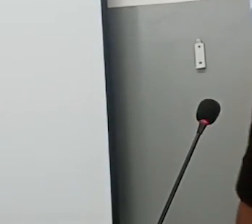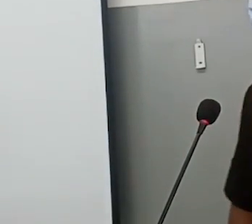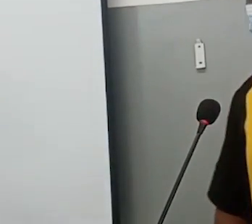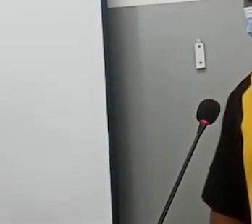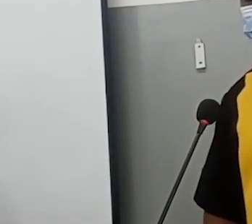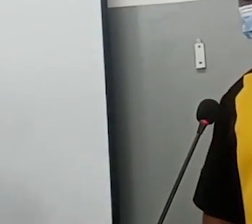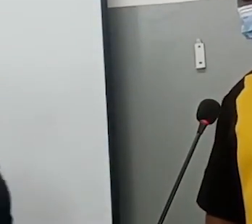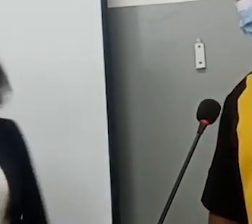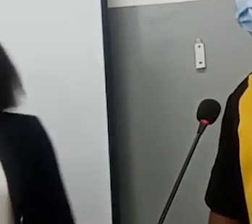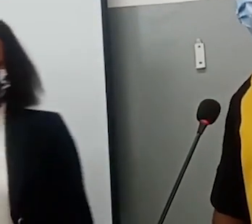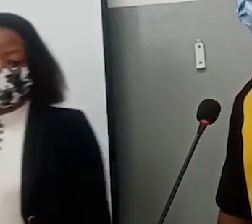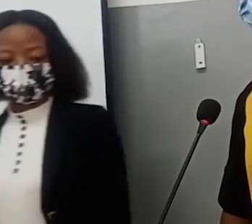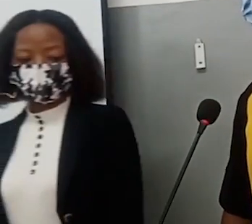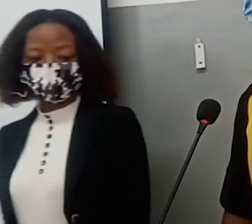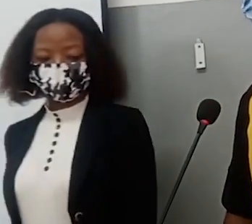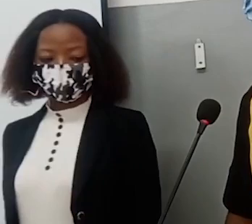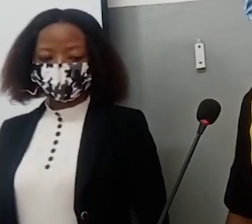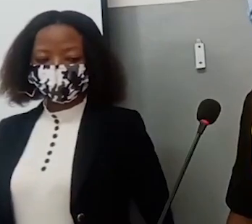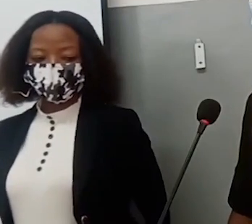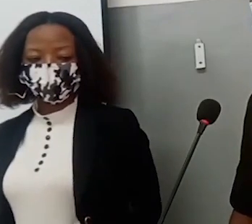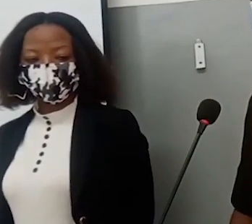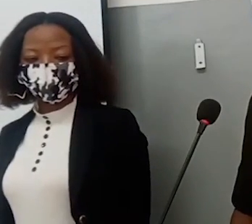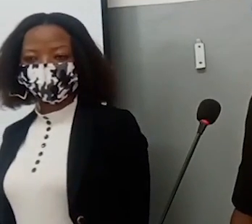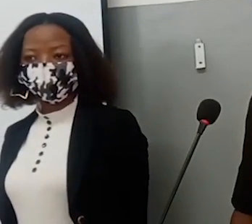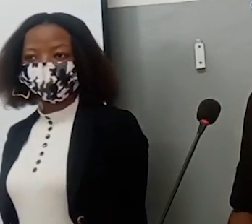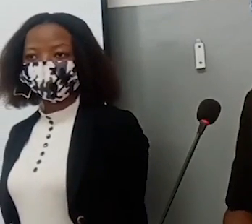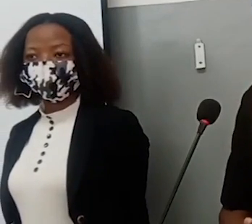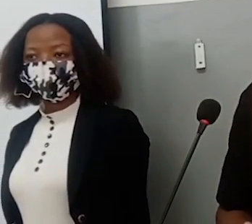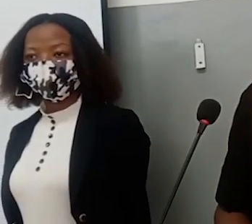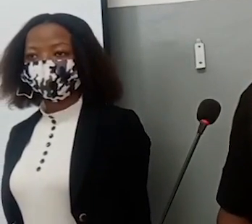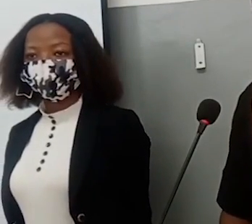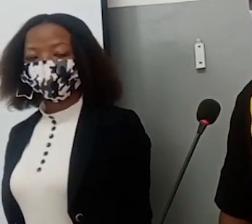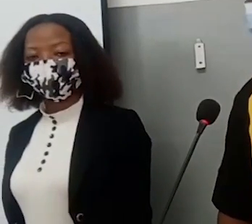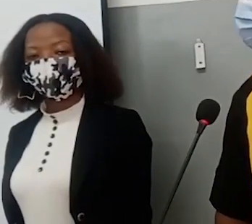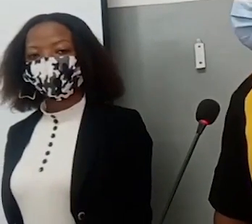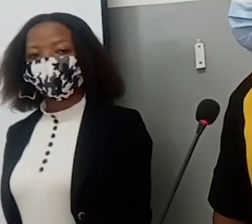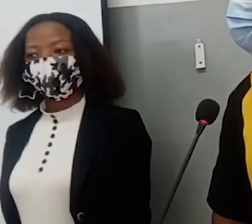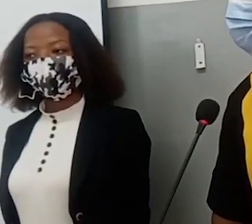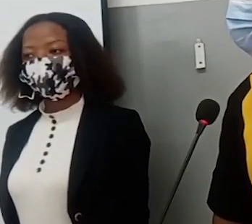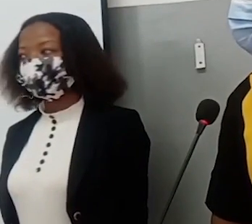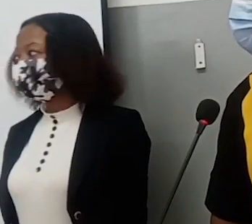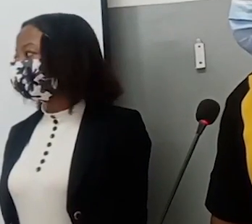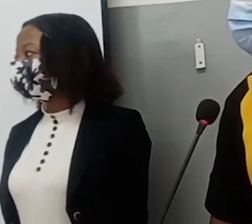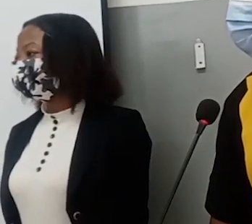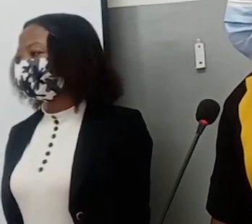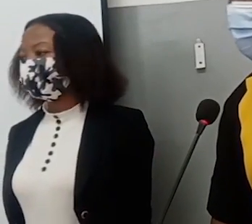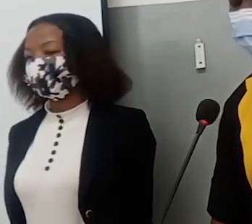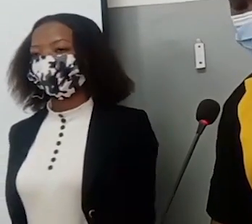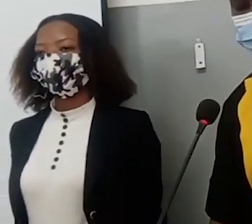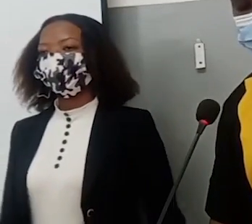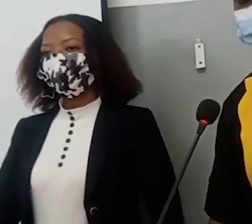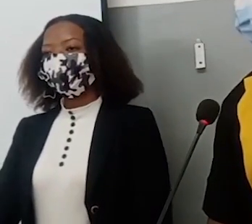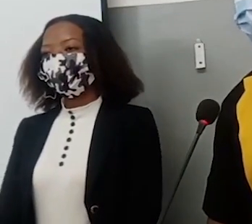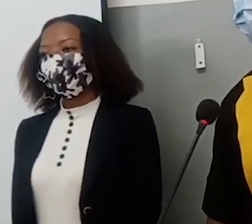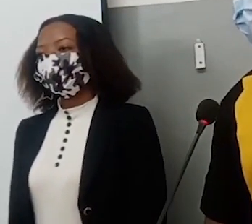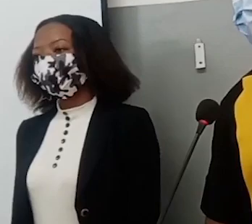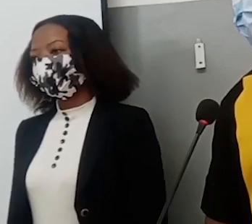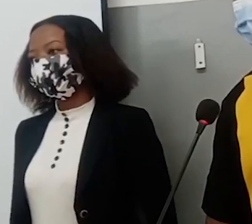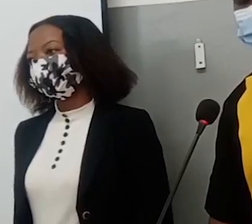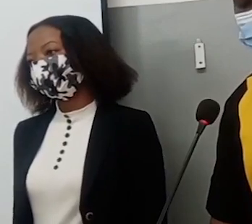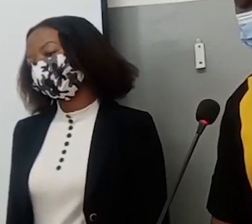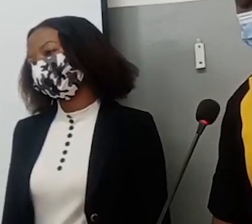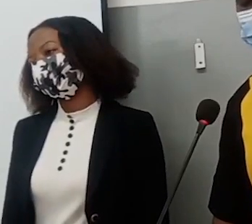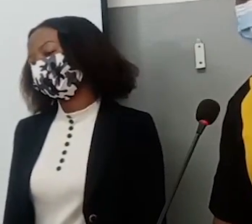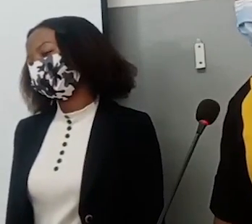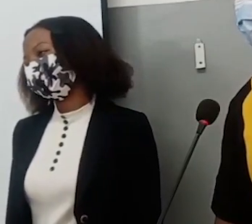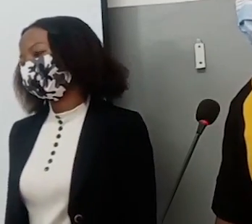presentation of Minister Alfatijanwuri. As I indicated earlier, I wish to acknowledge the presence of Harold Thomas,